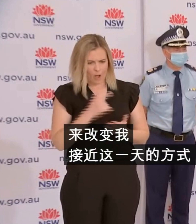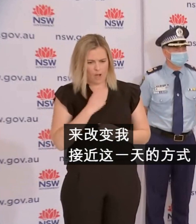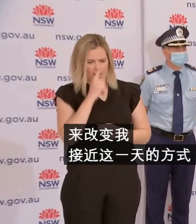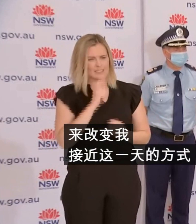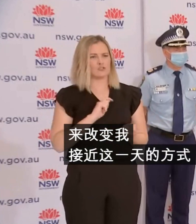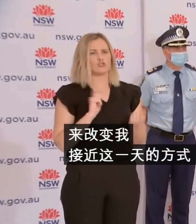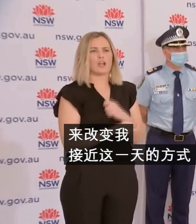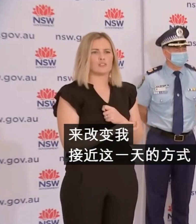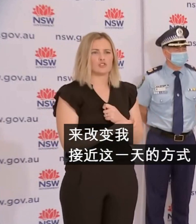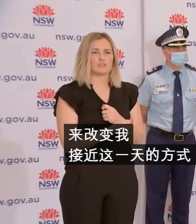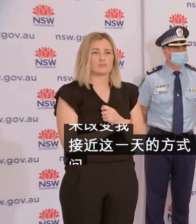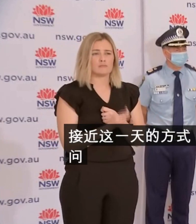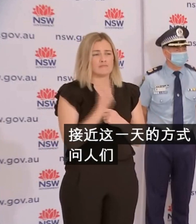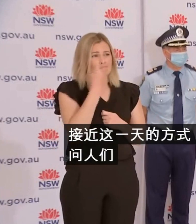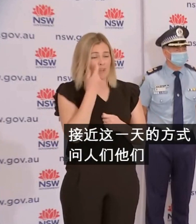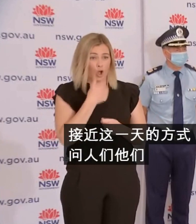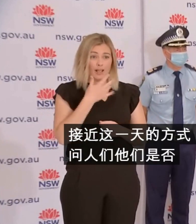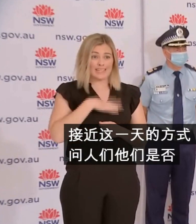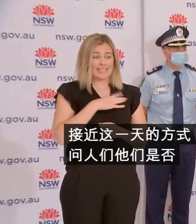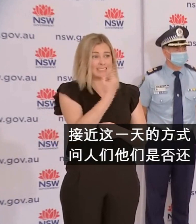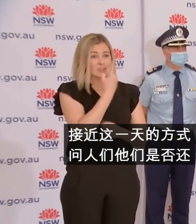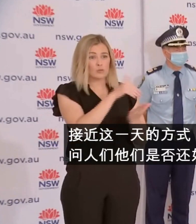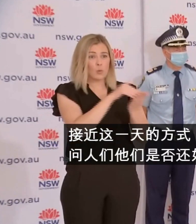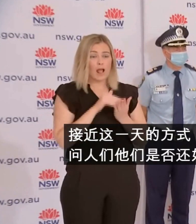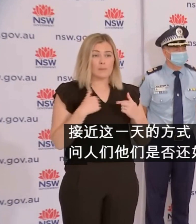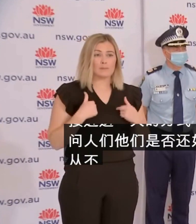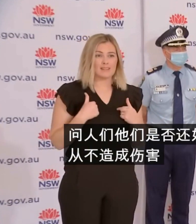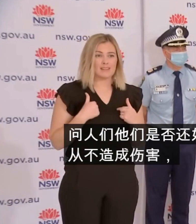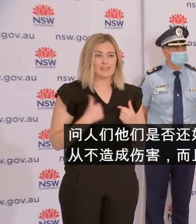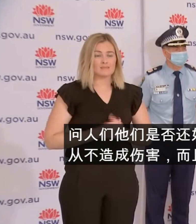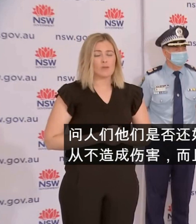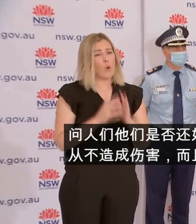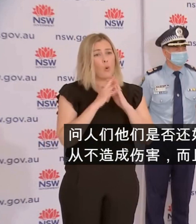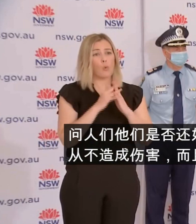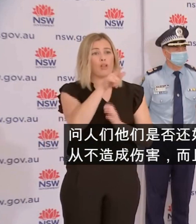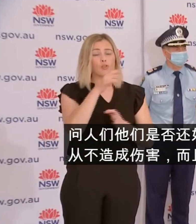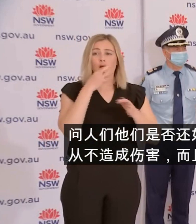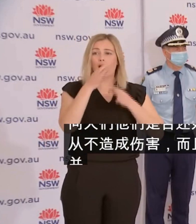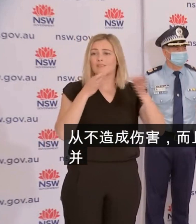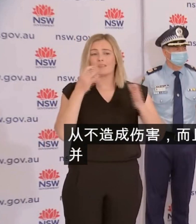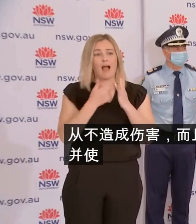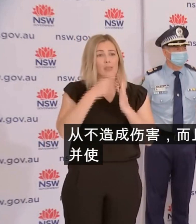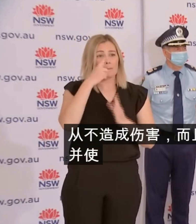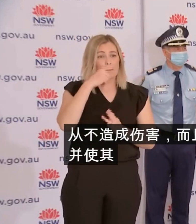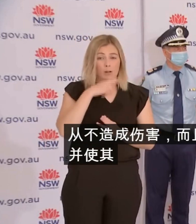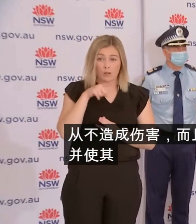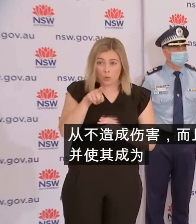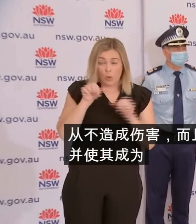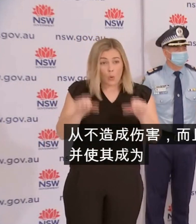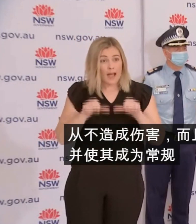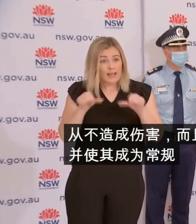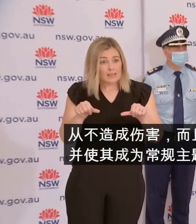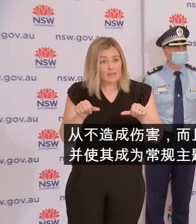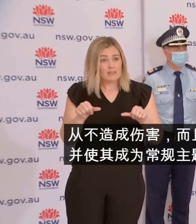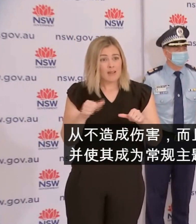day, or do I need help? Ask people if they're okay. That never does harm, and it often does a world of good. And and